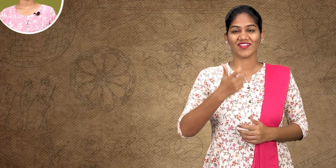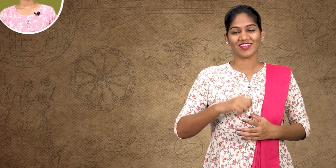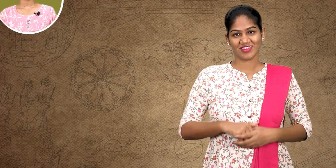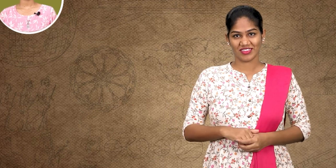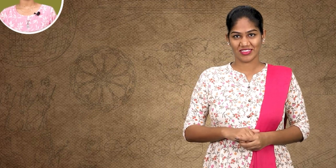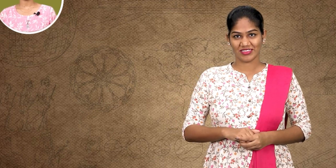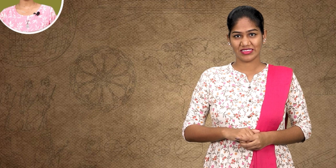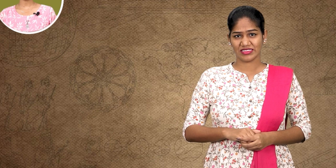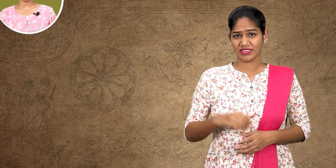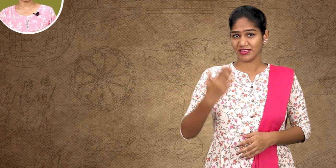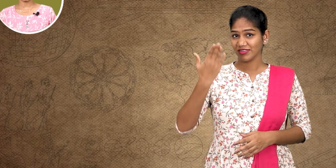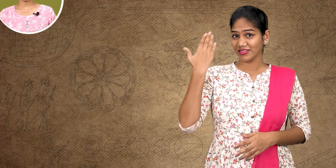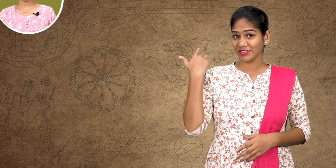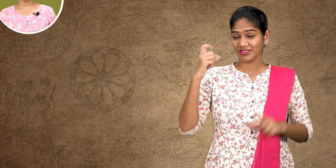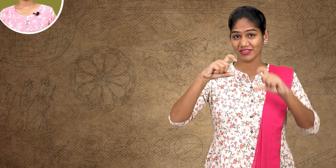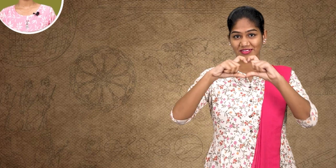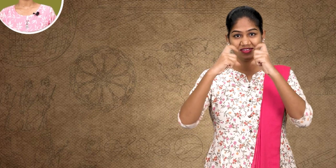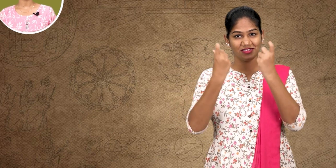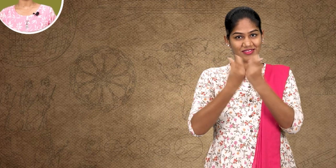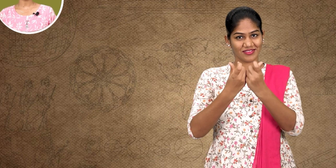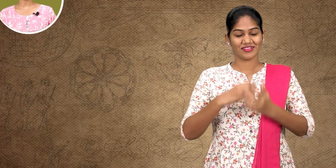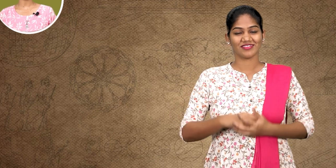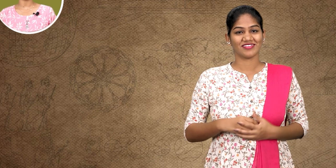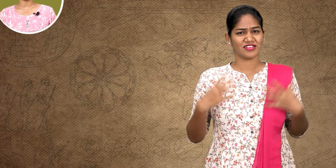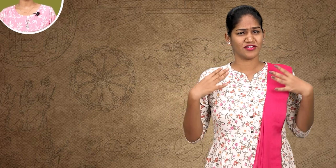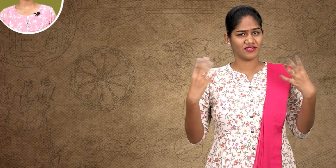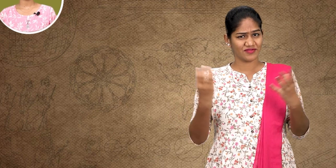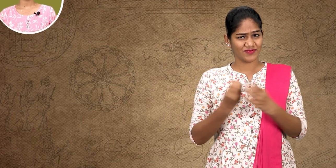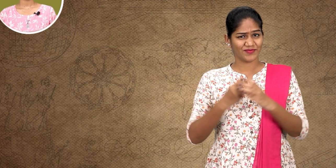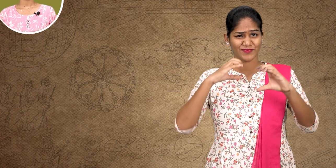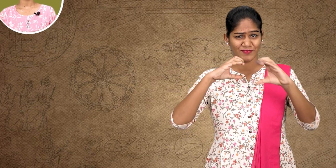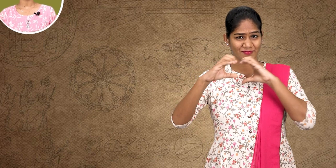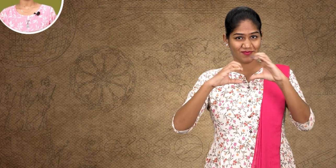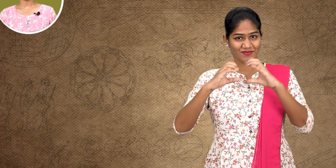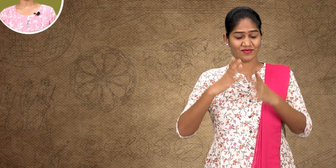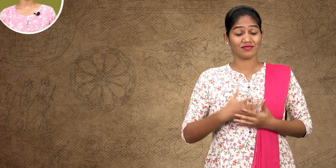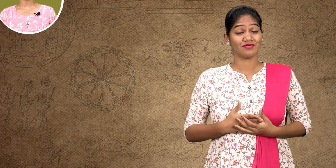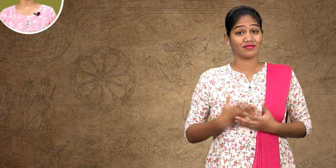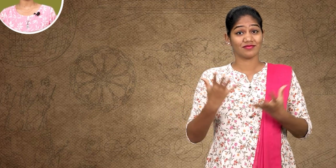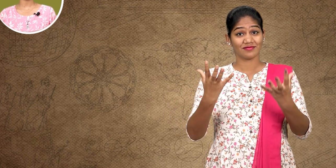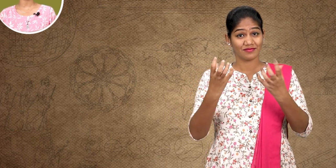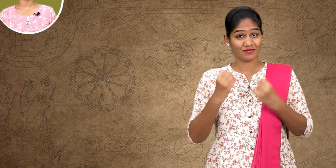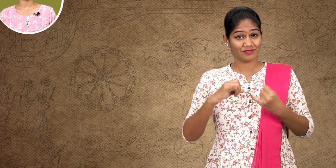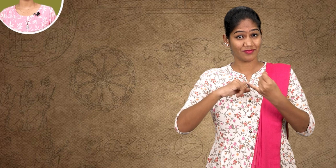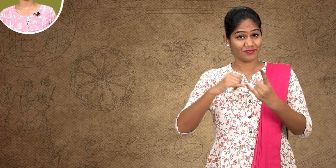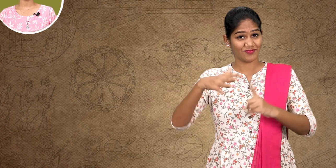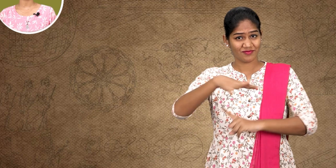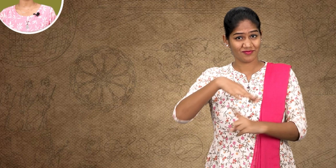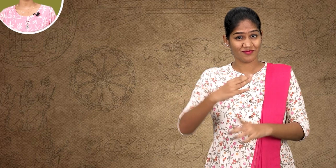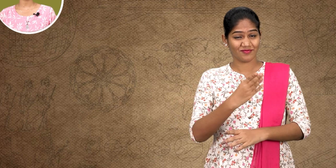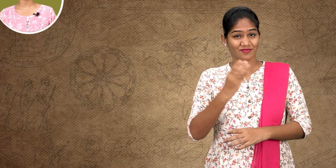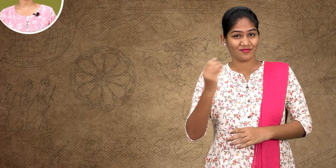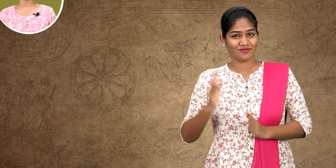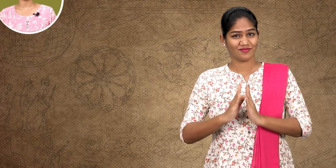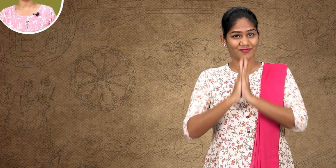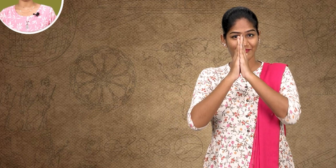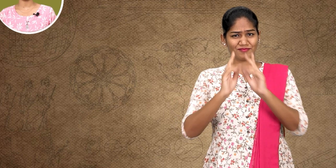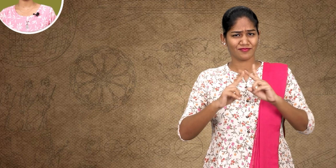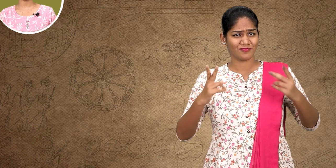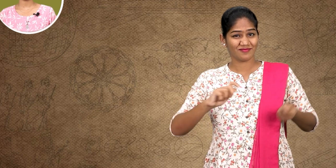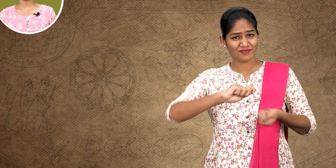In the last class we discussed the need for social and religious